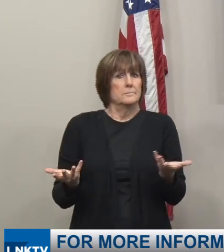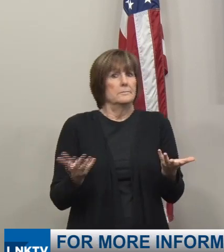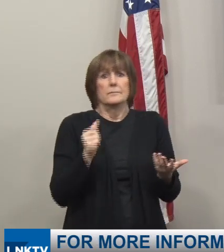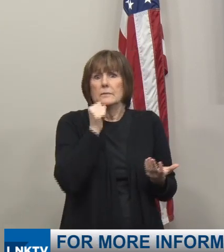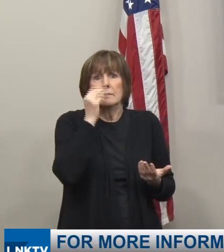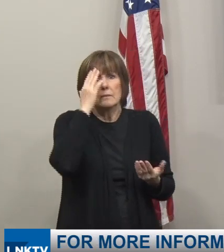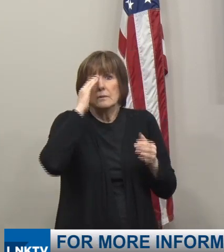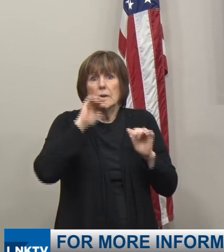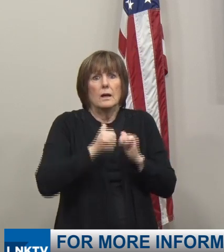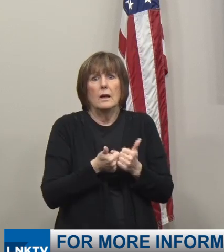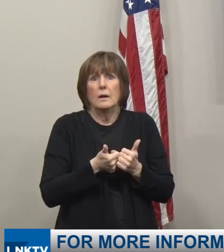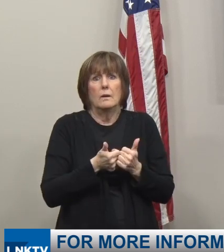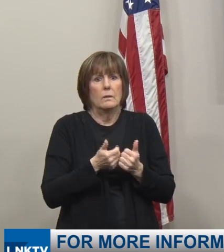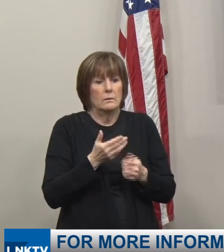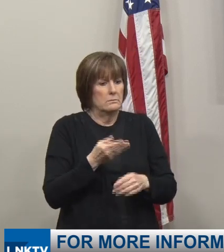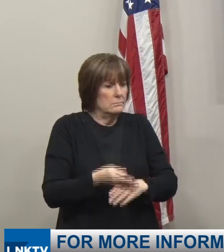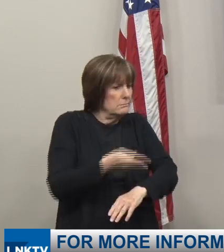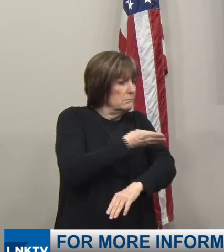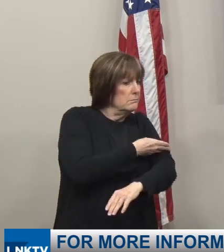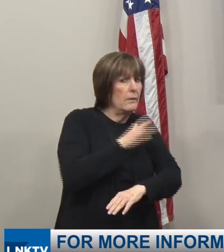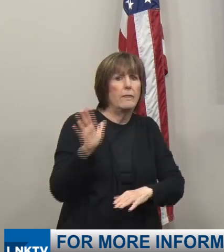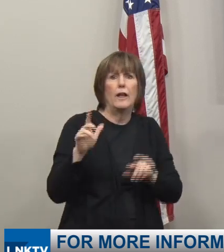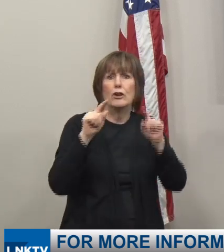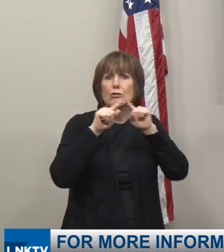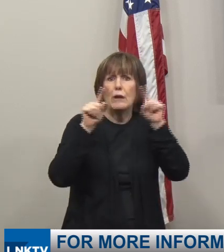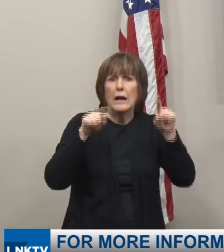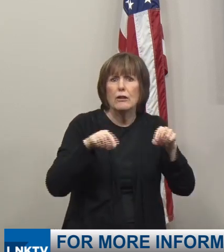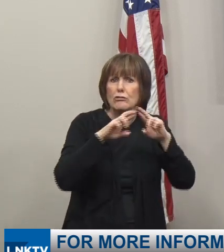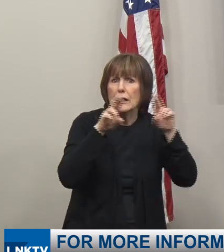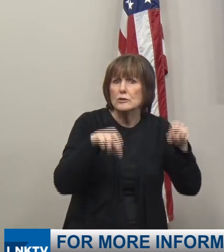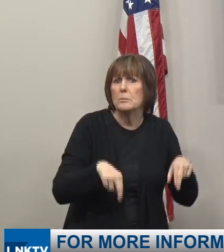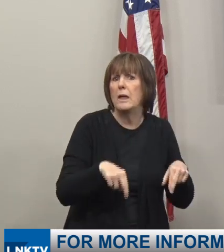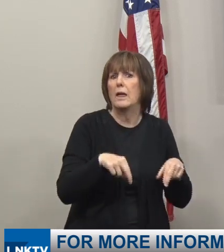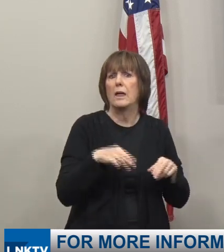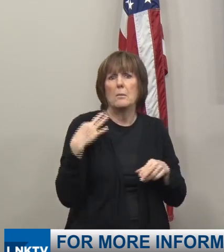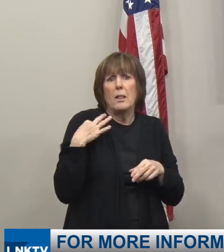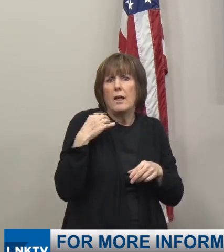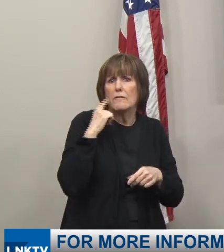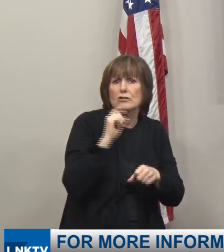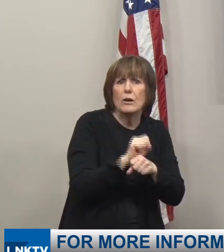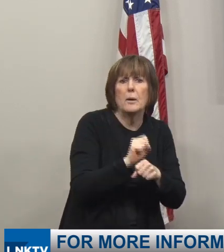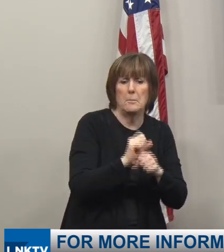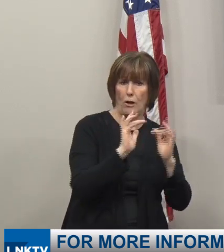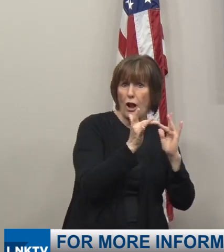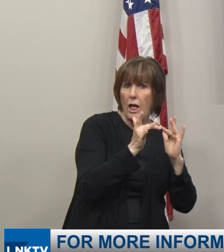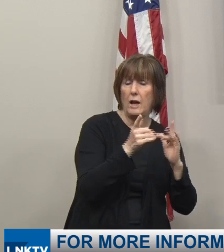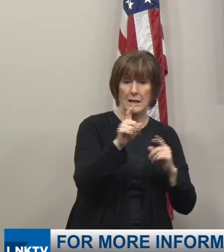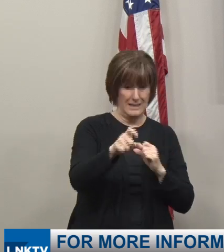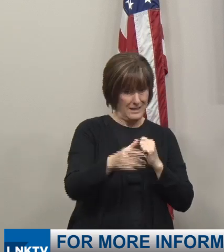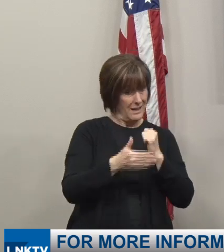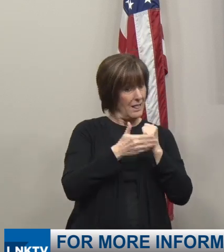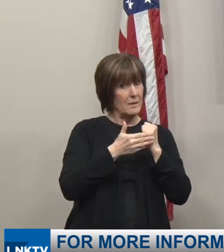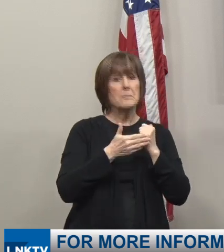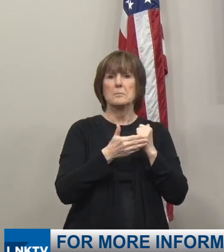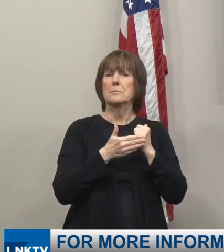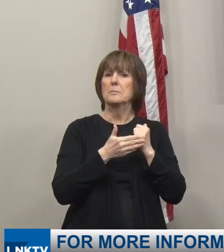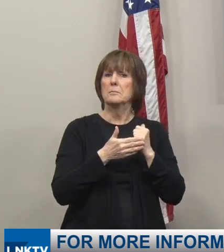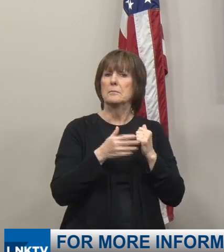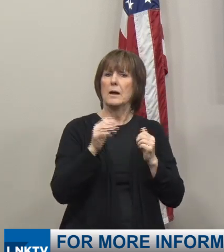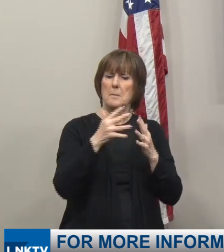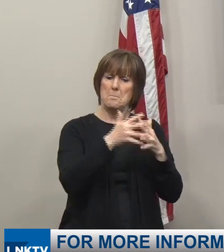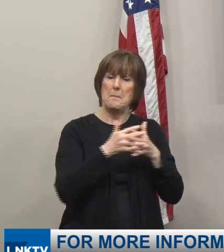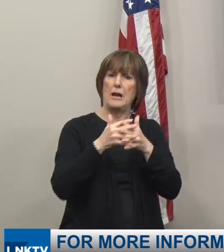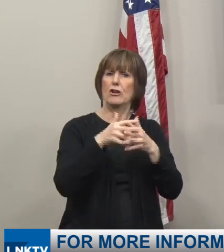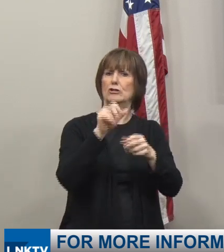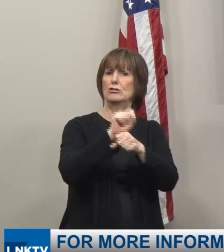to update their resume or apply for jobs online. If you need assistance, the American Job Center is here to assist you. The American